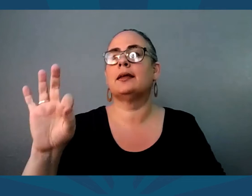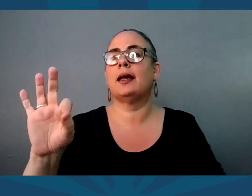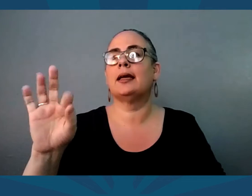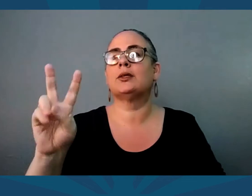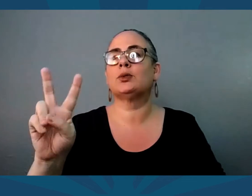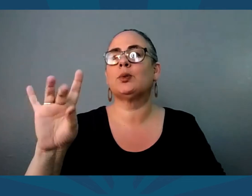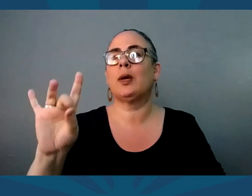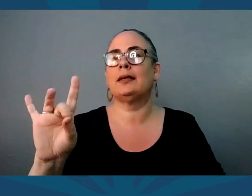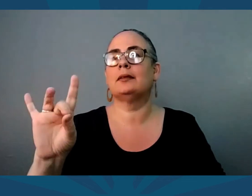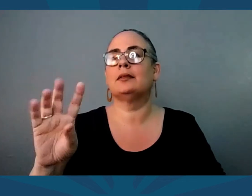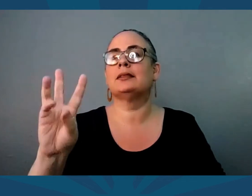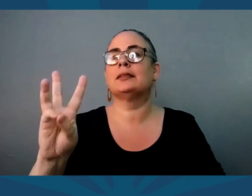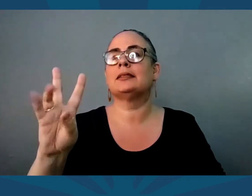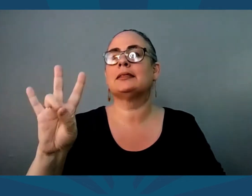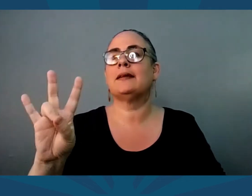TTY,